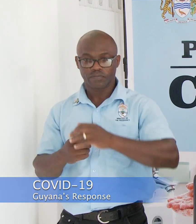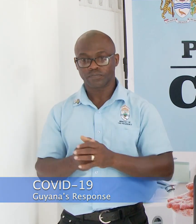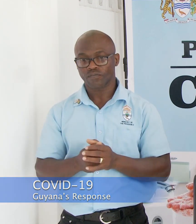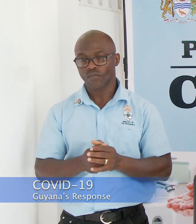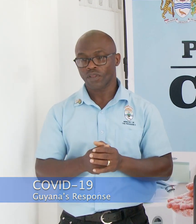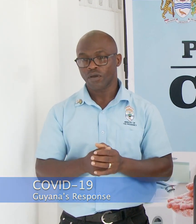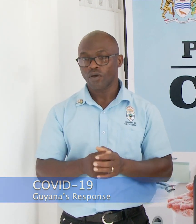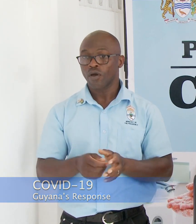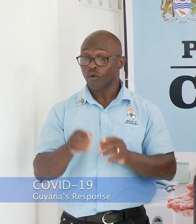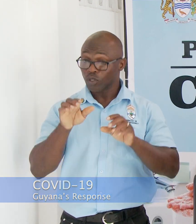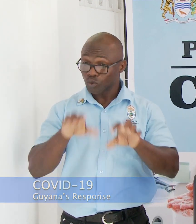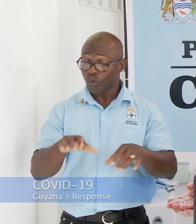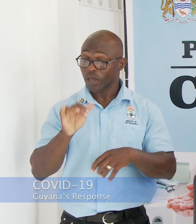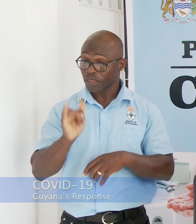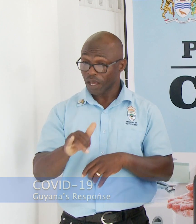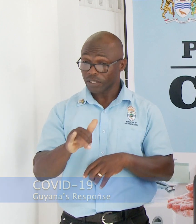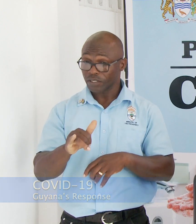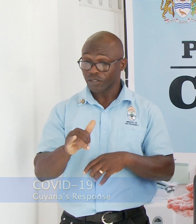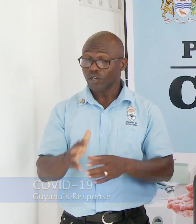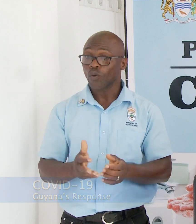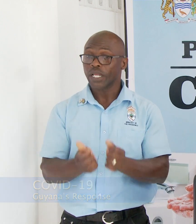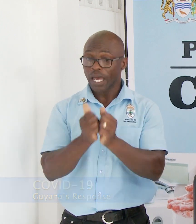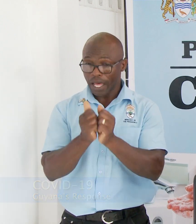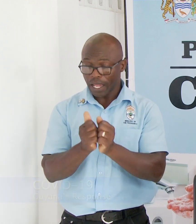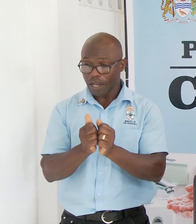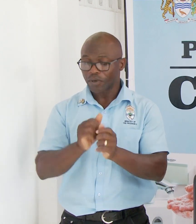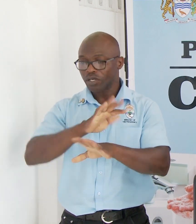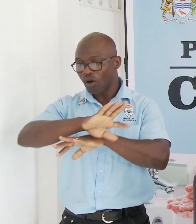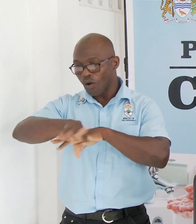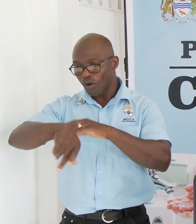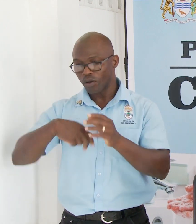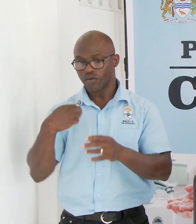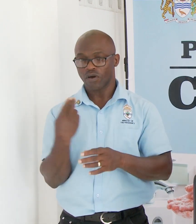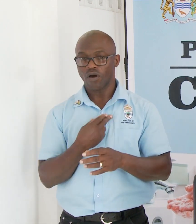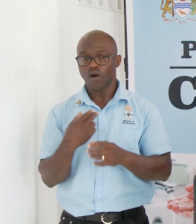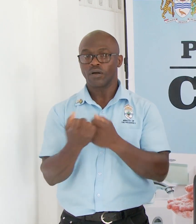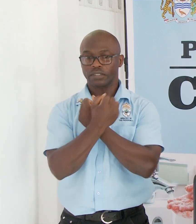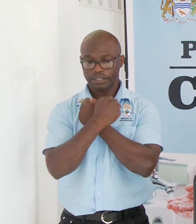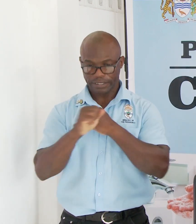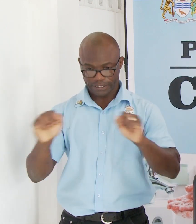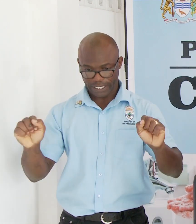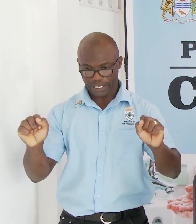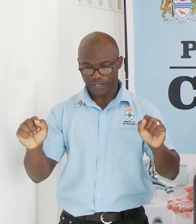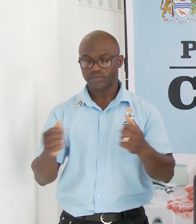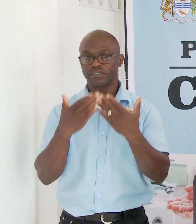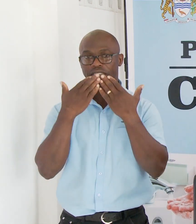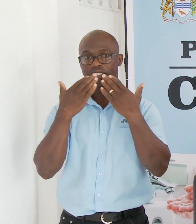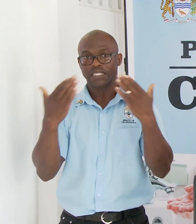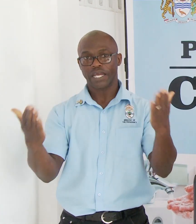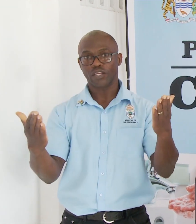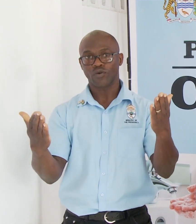will be able to contribute to keeping all of us safe. Thank you.